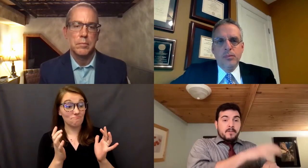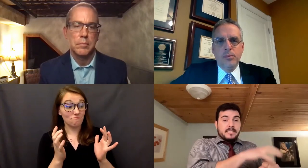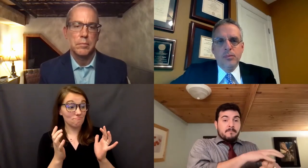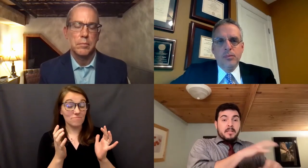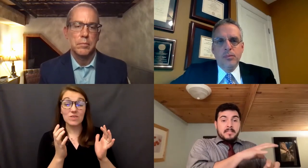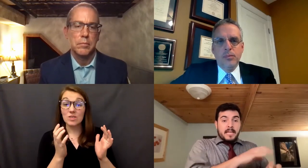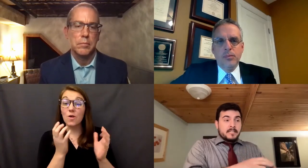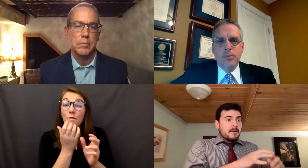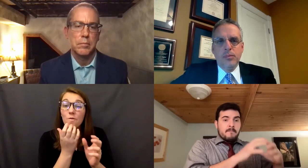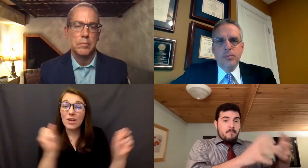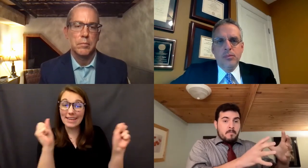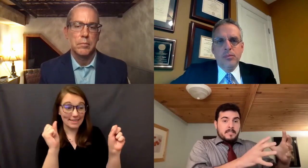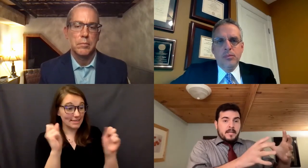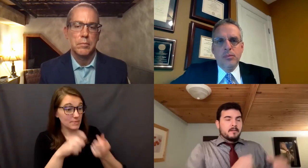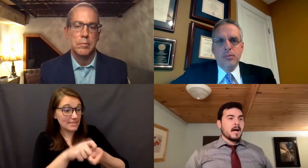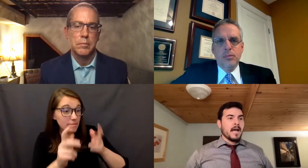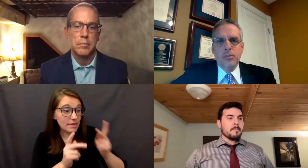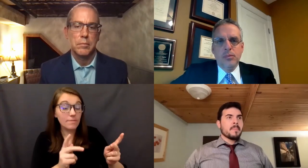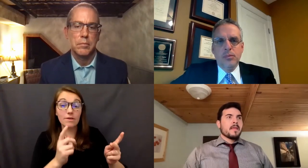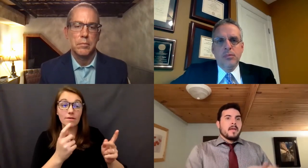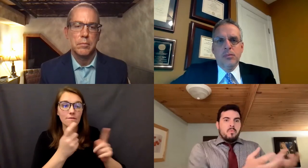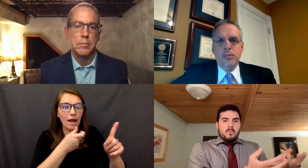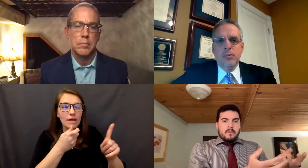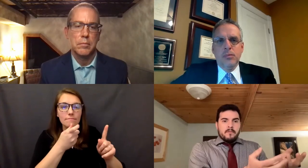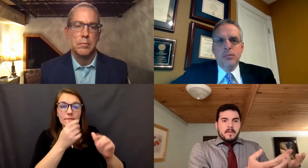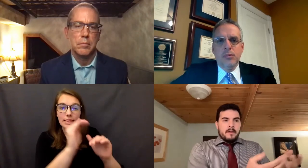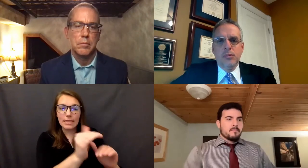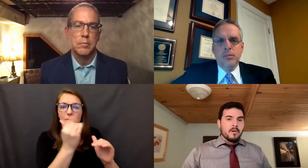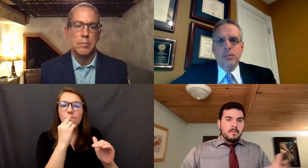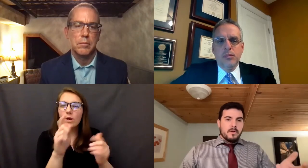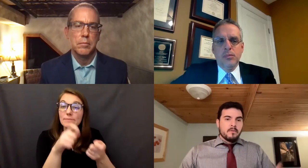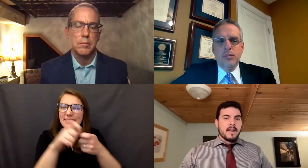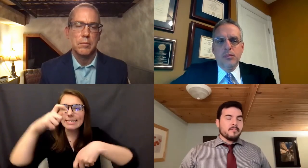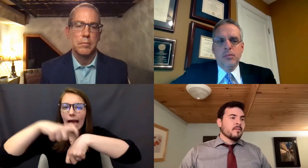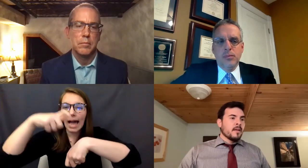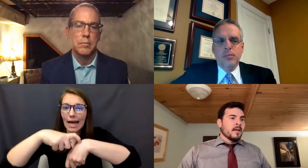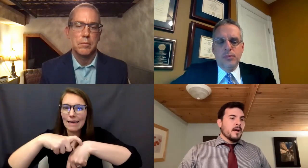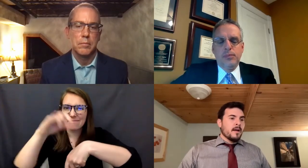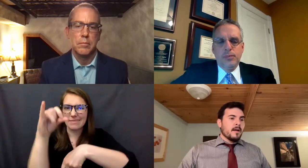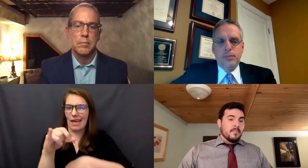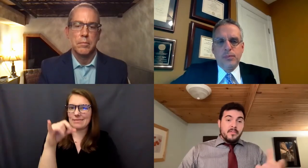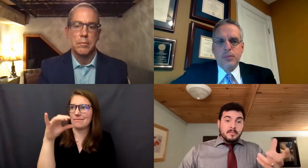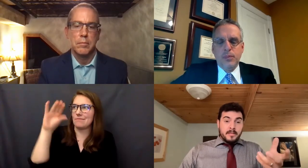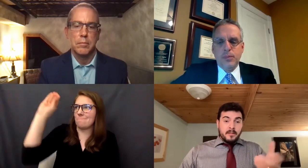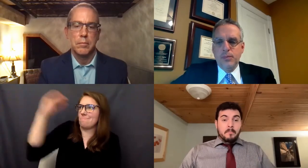he frees them from a limitation for a particular time. And what a wonderful gift. What a grace.